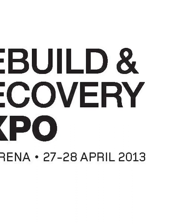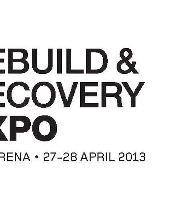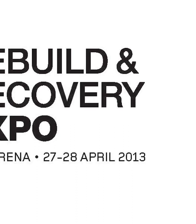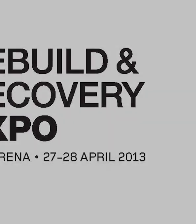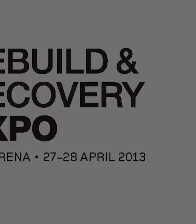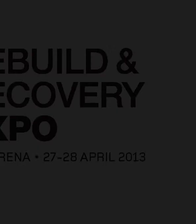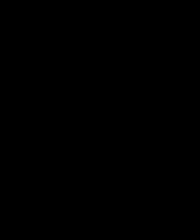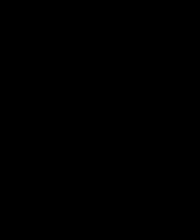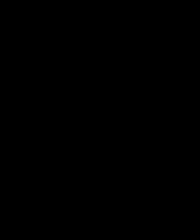Thank you.